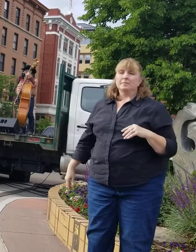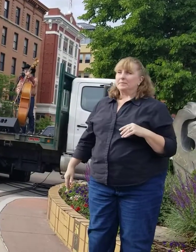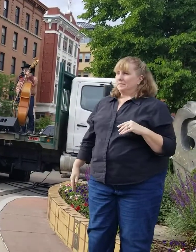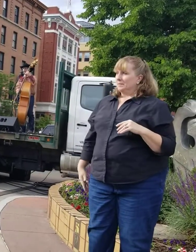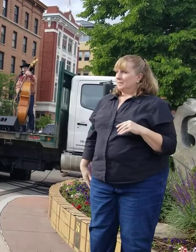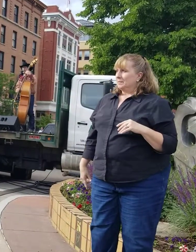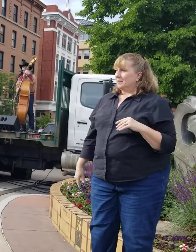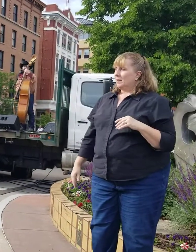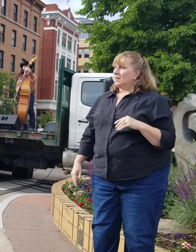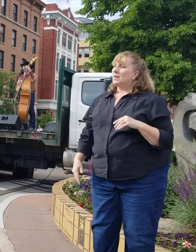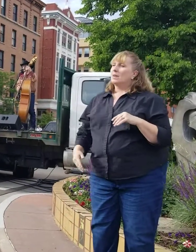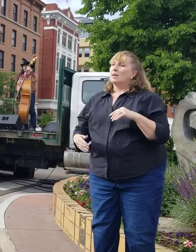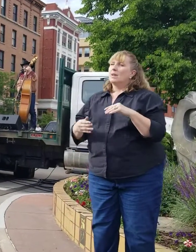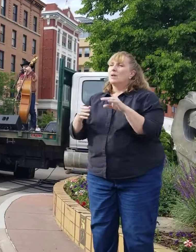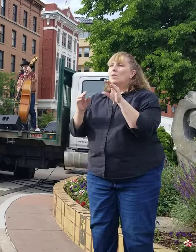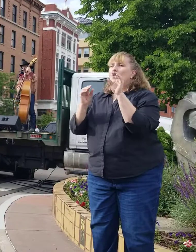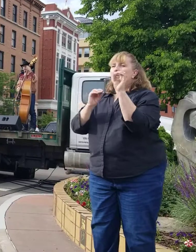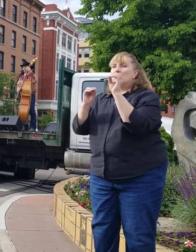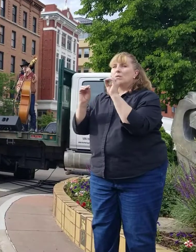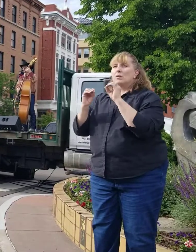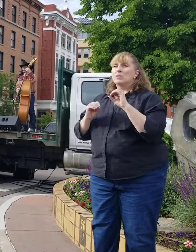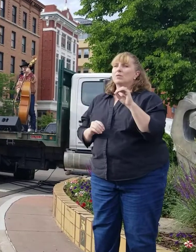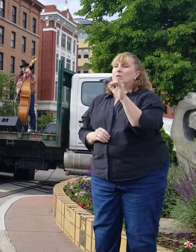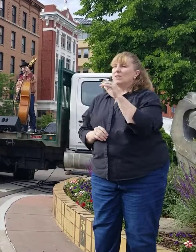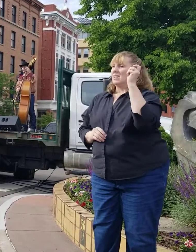Hi-ya,